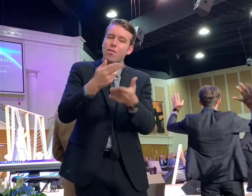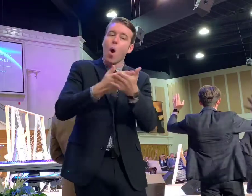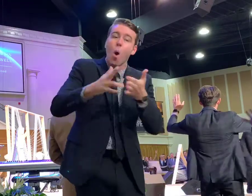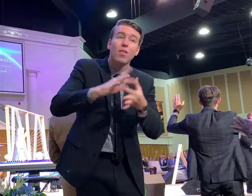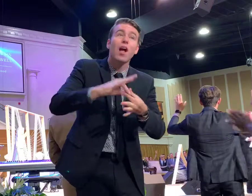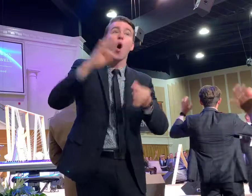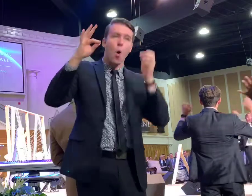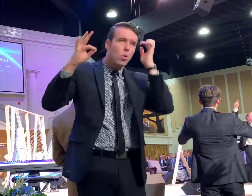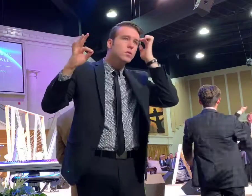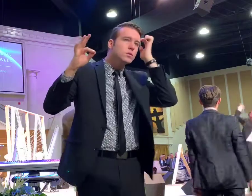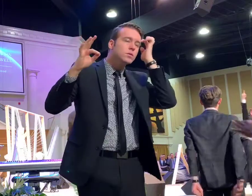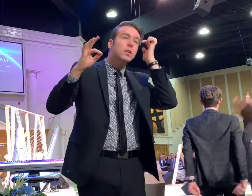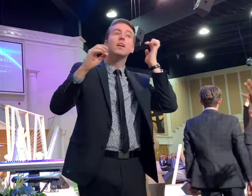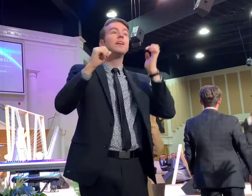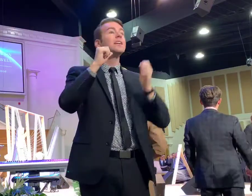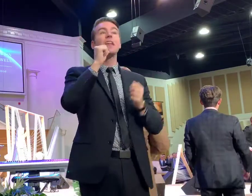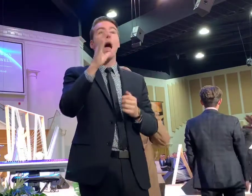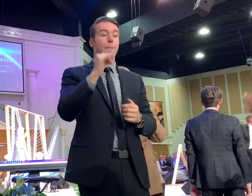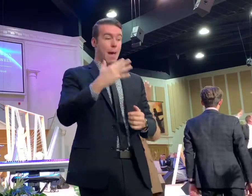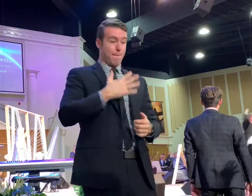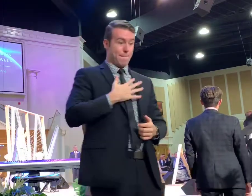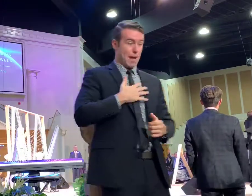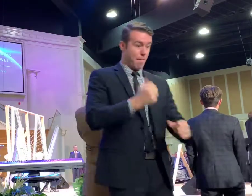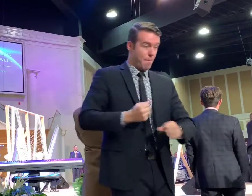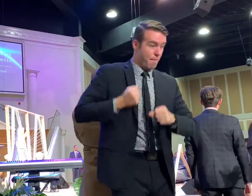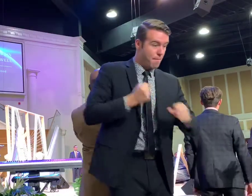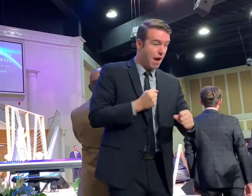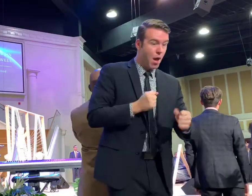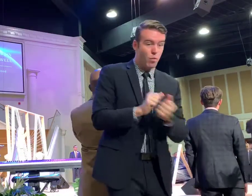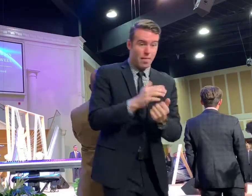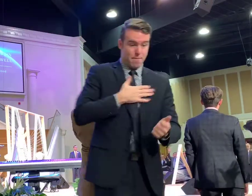Holy Ghost. Not by might, nor by